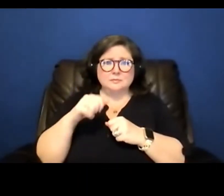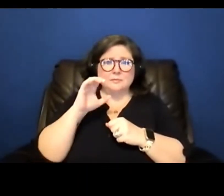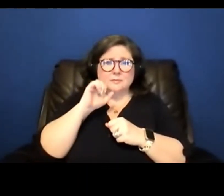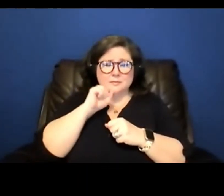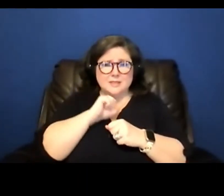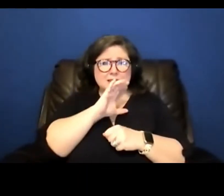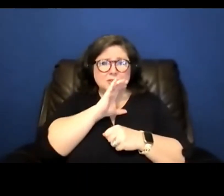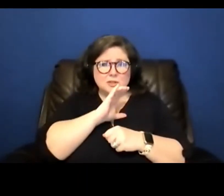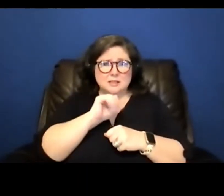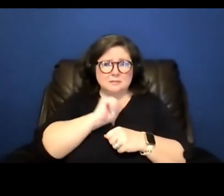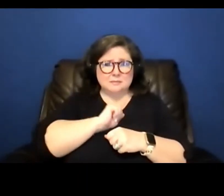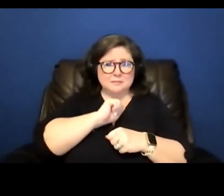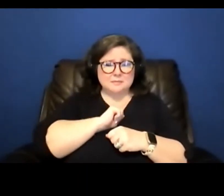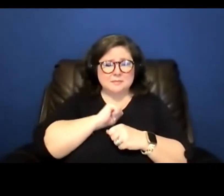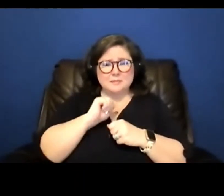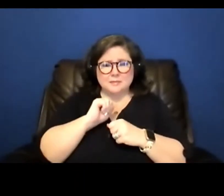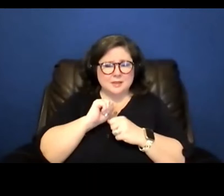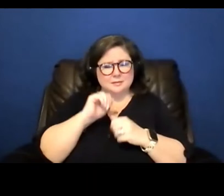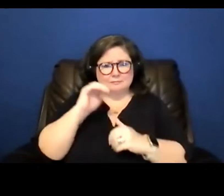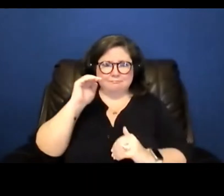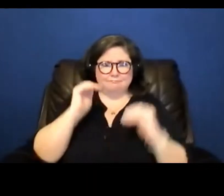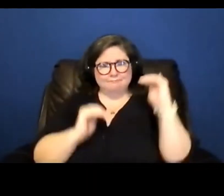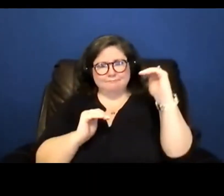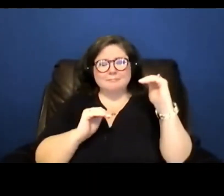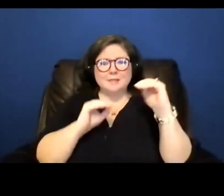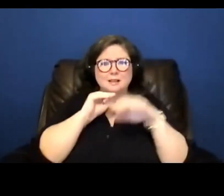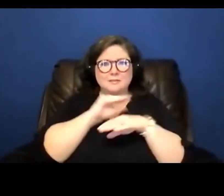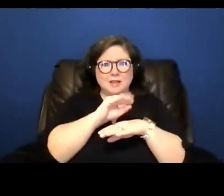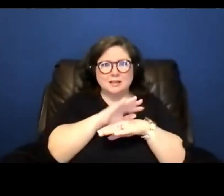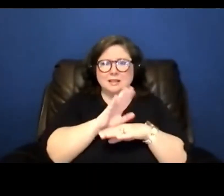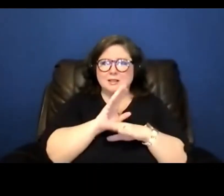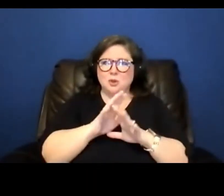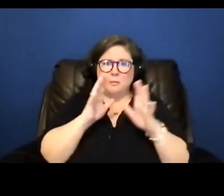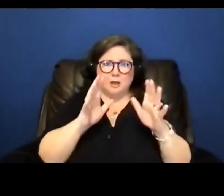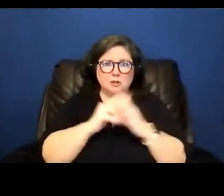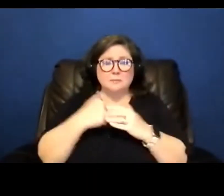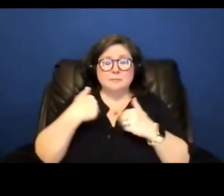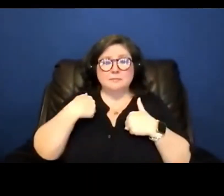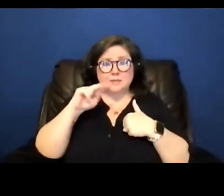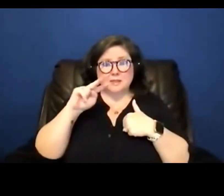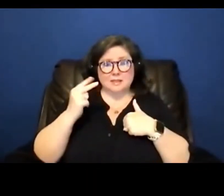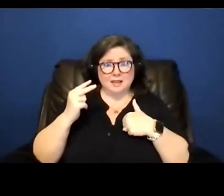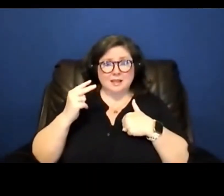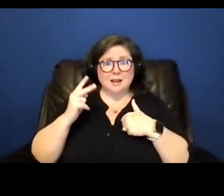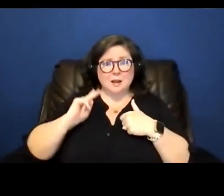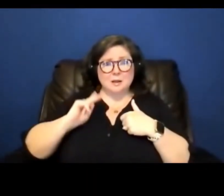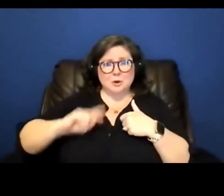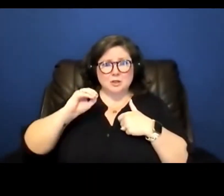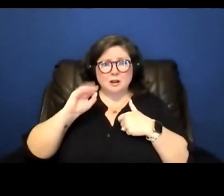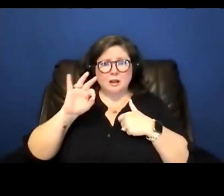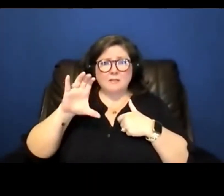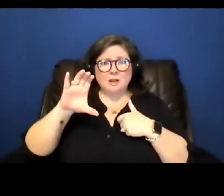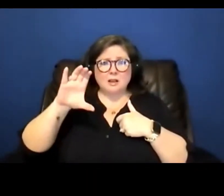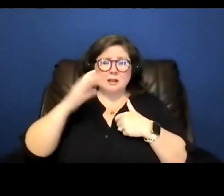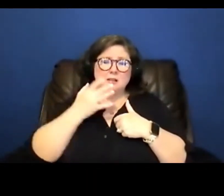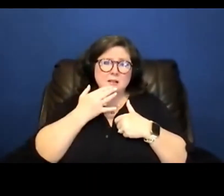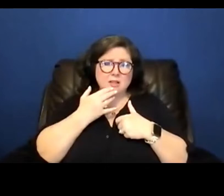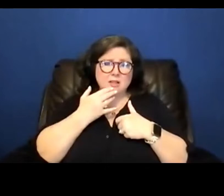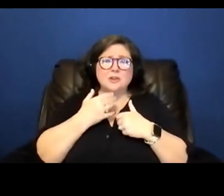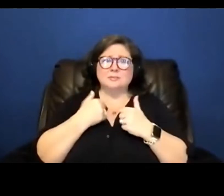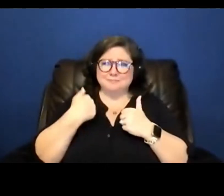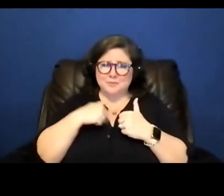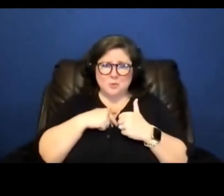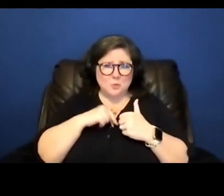being disproportionately affected. Number two, I was a person of color. And people of color were being disproportionately